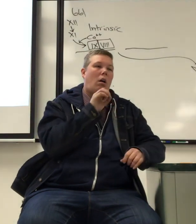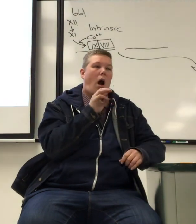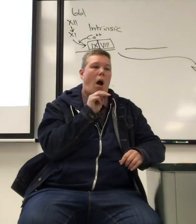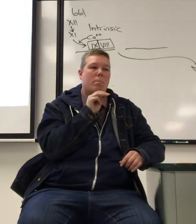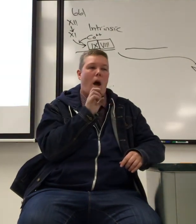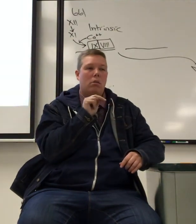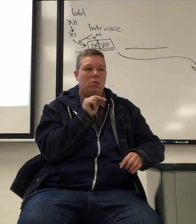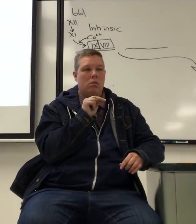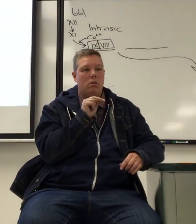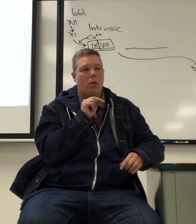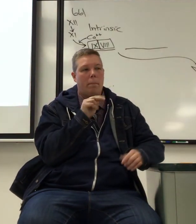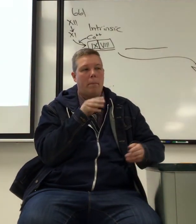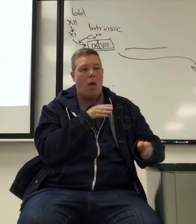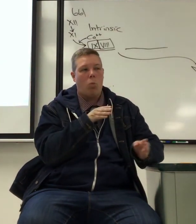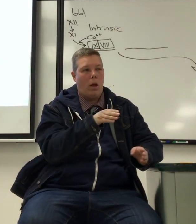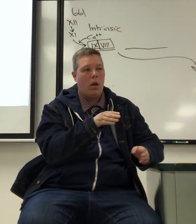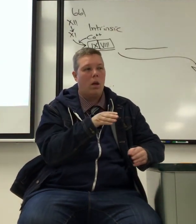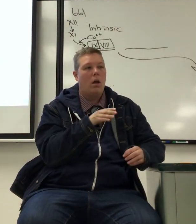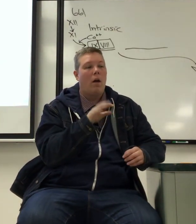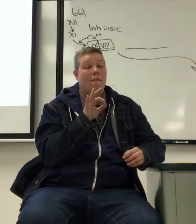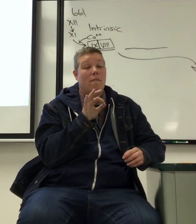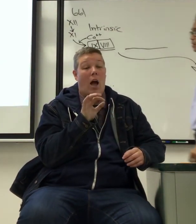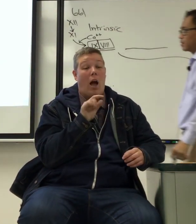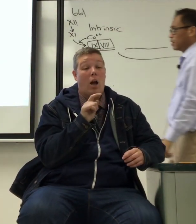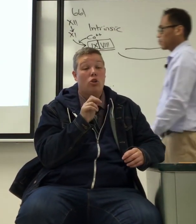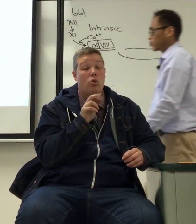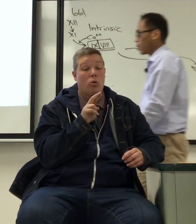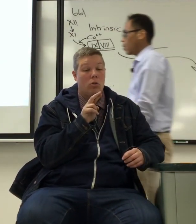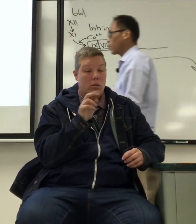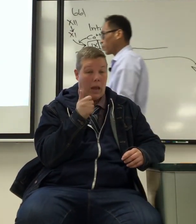get to factor 10 will activate